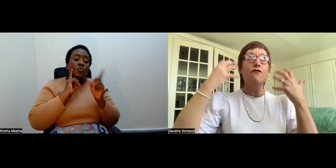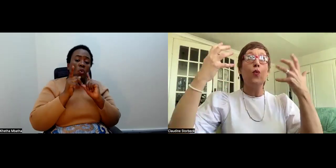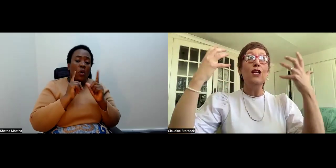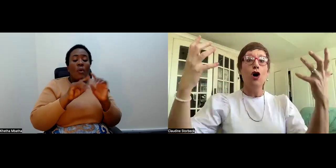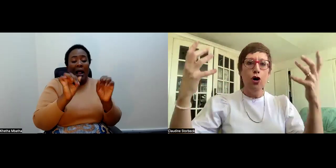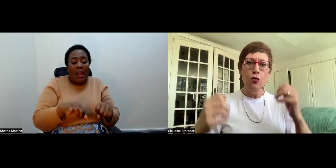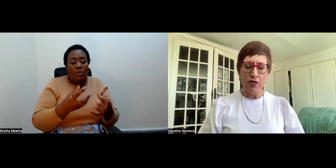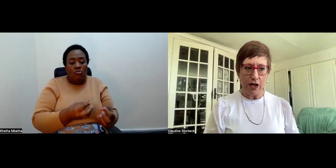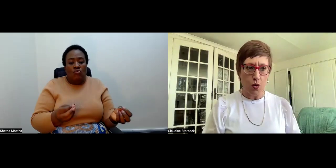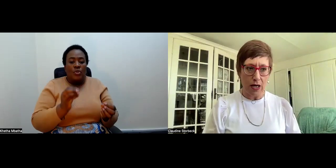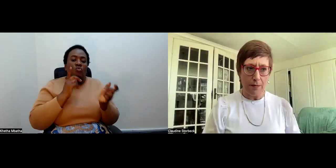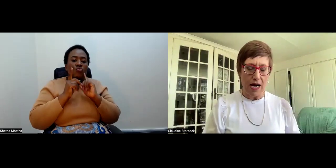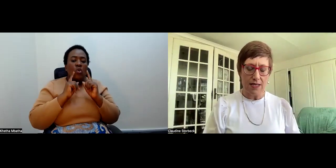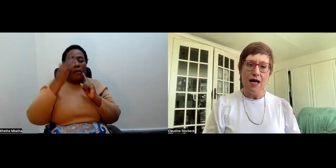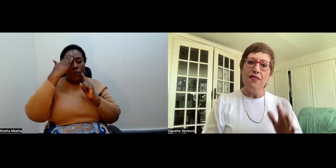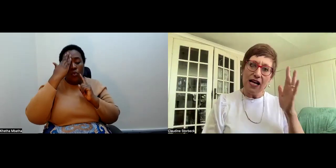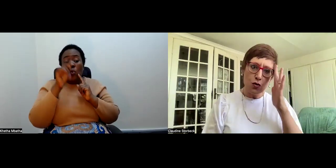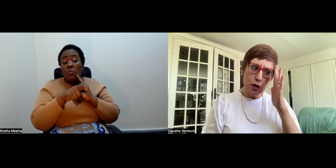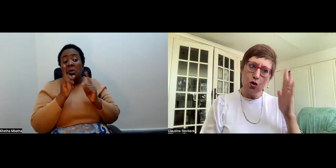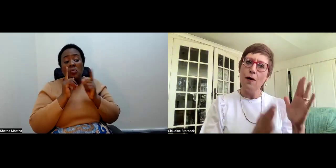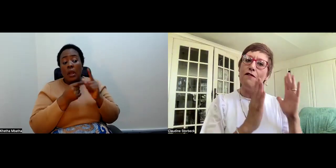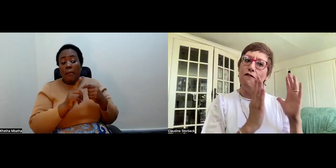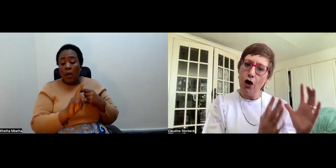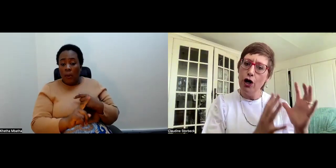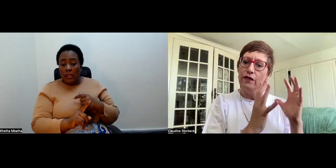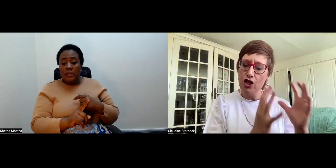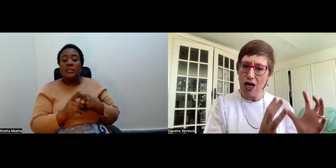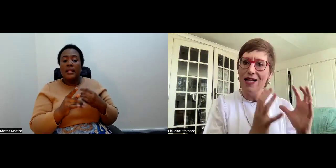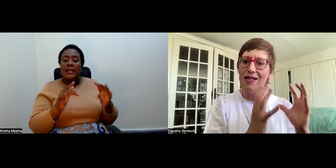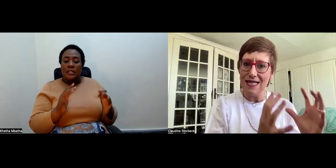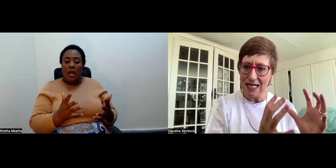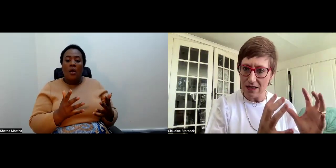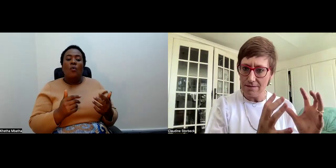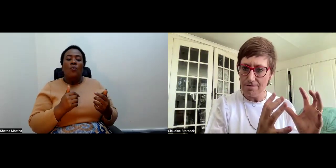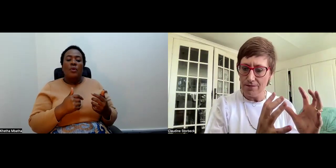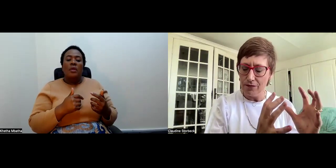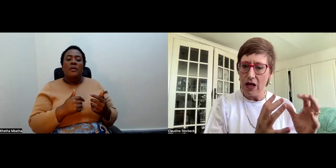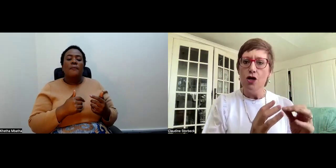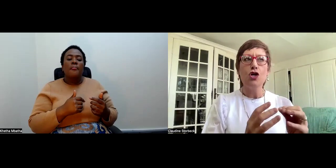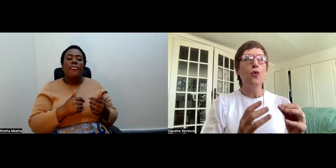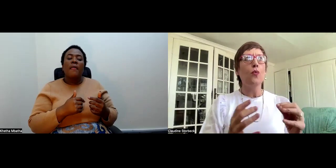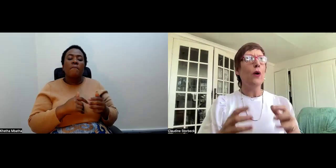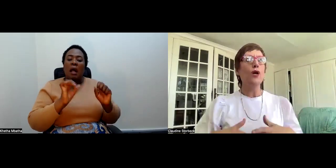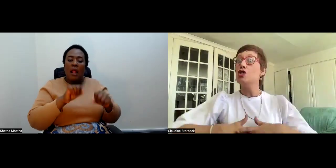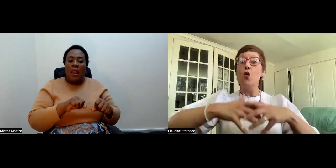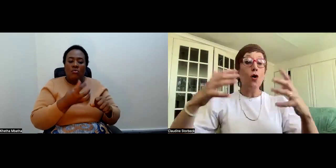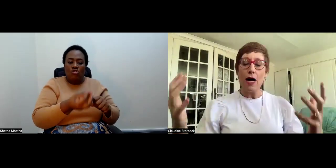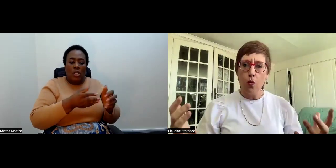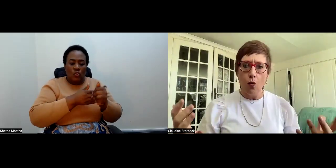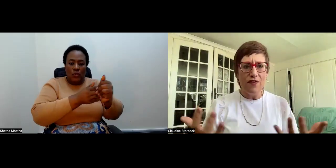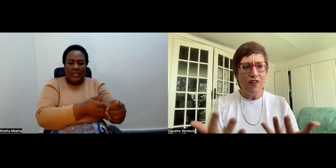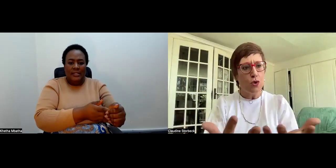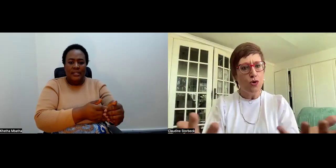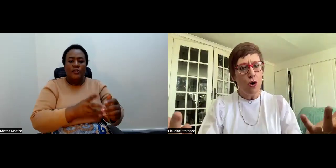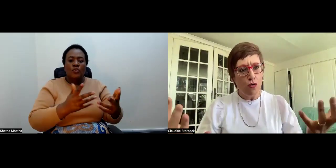talk. If we know what they're talking about, that's when we talk about following the child's lead. So we don't want to just talk